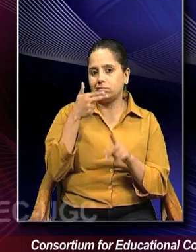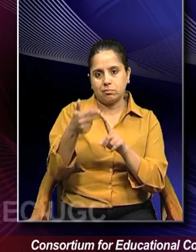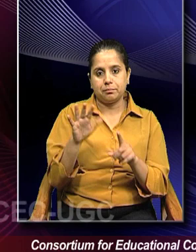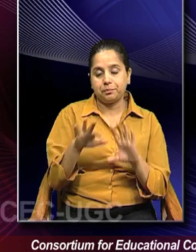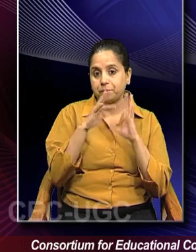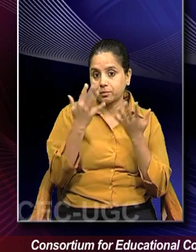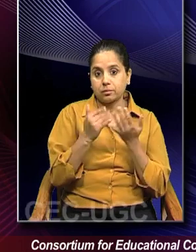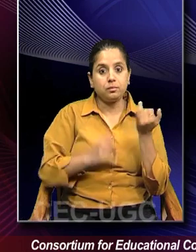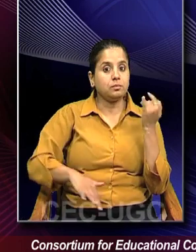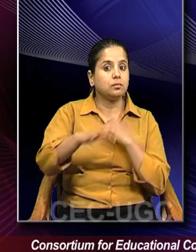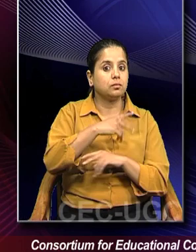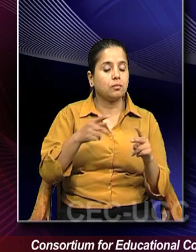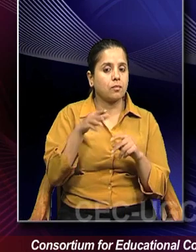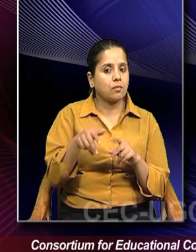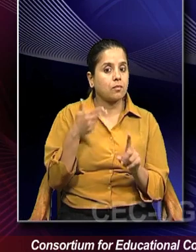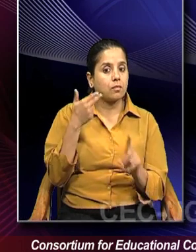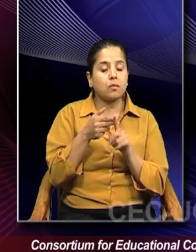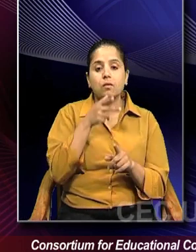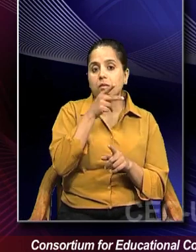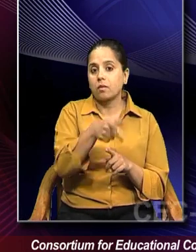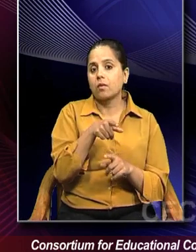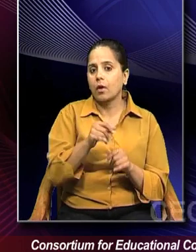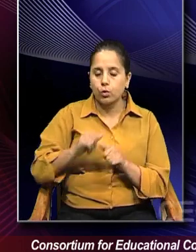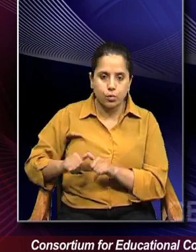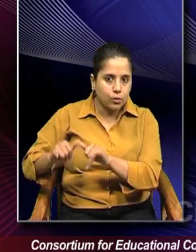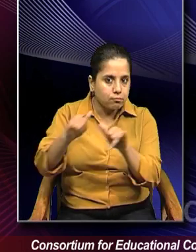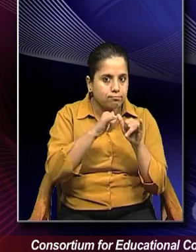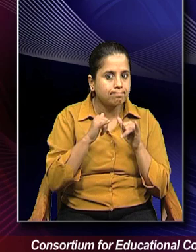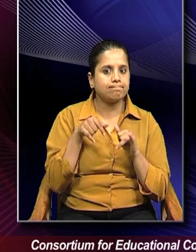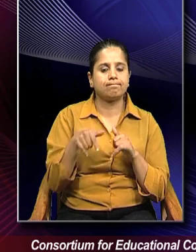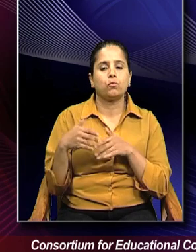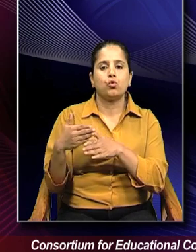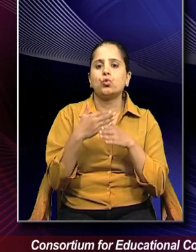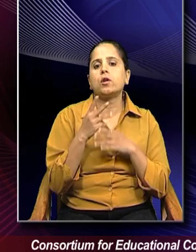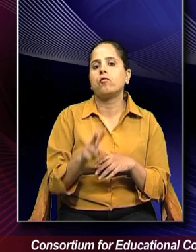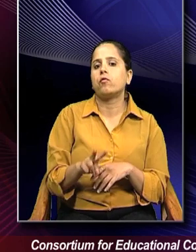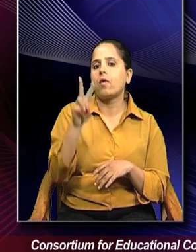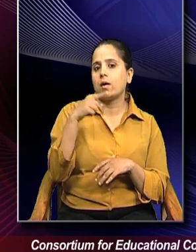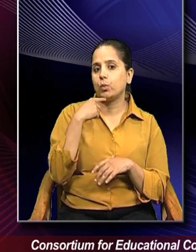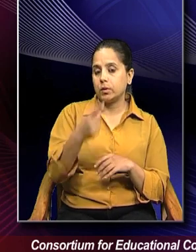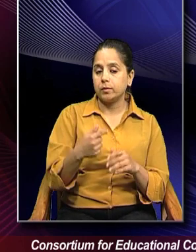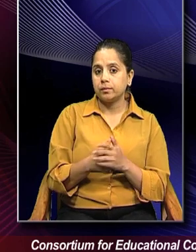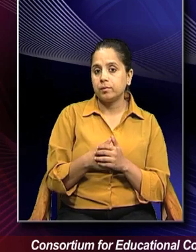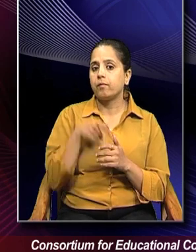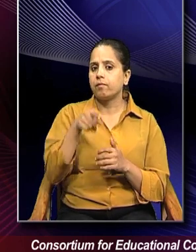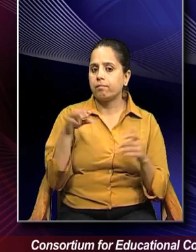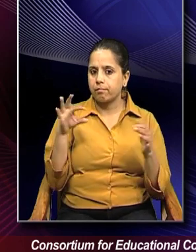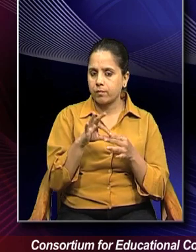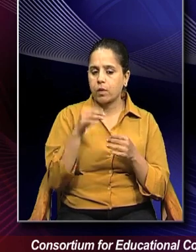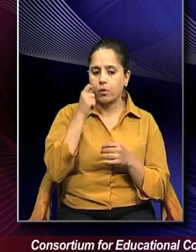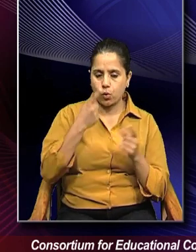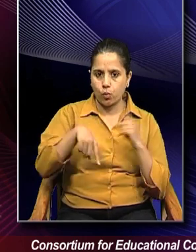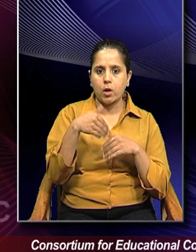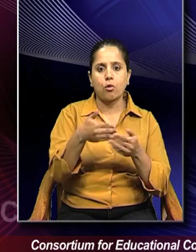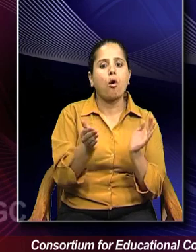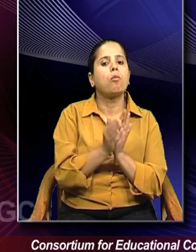on the other hand, refers to common interest and shared values that link human